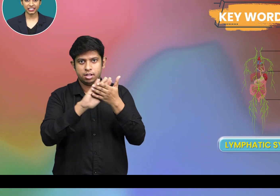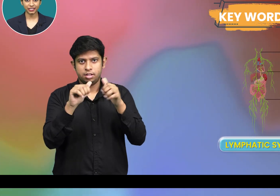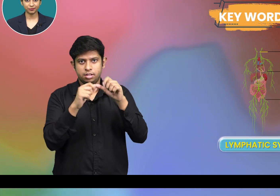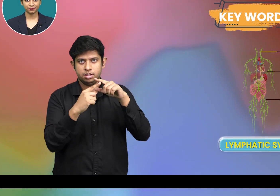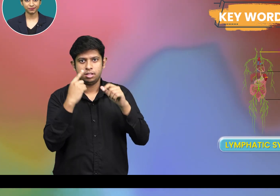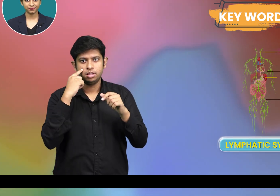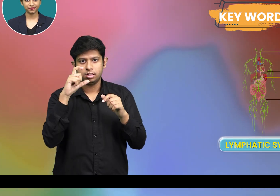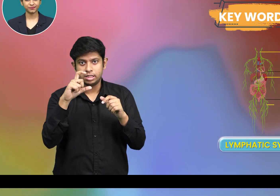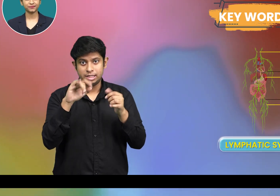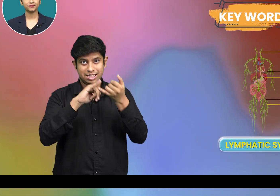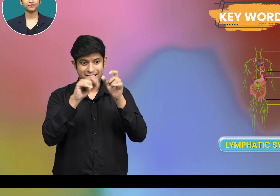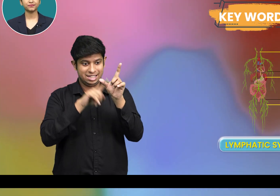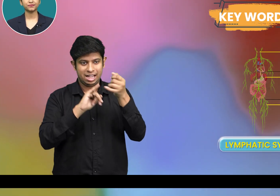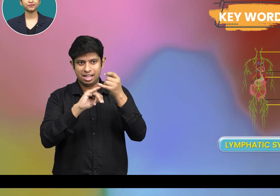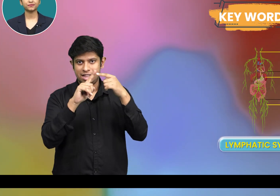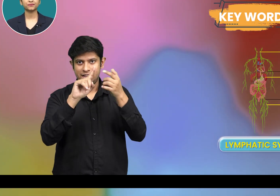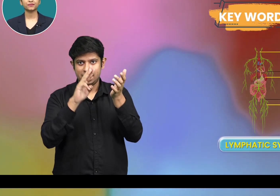Lymphatic system: